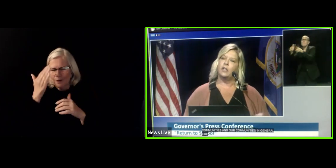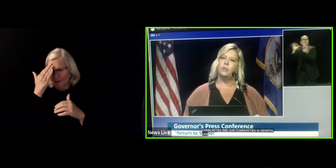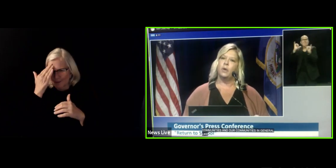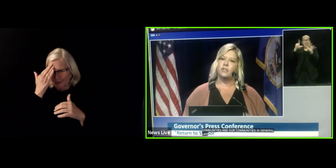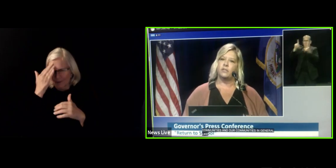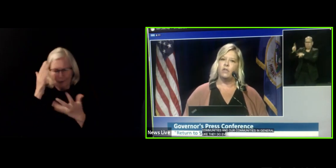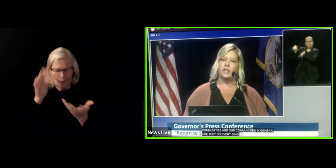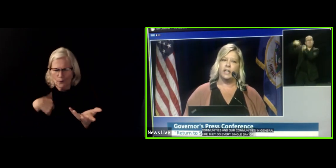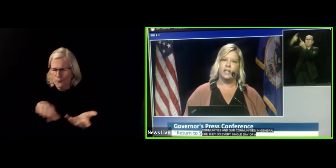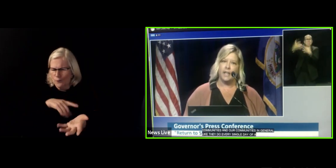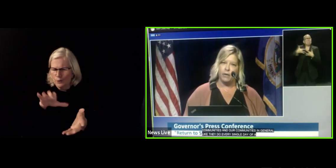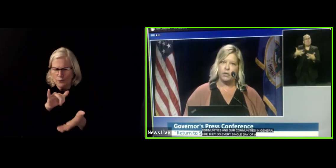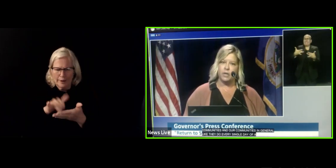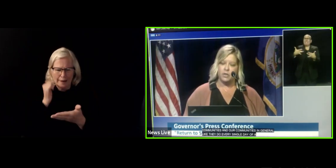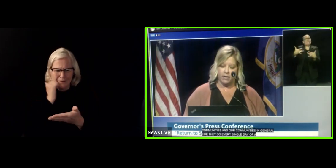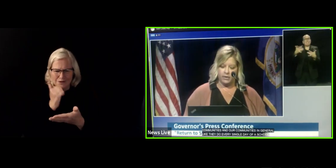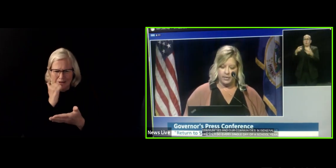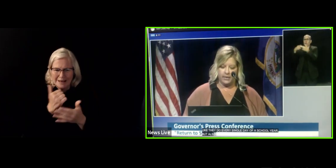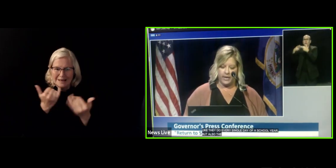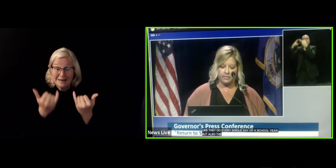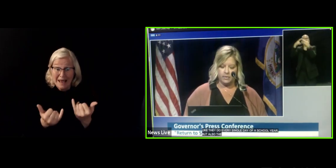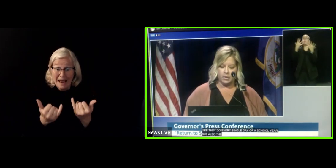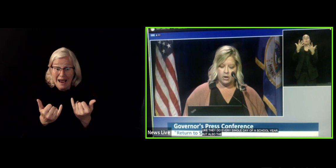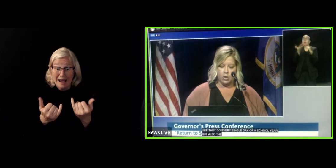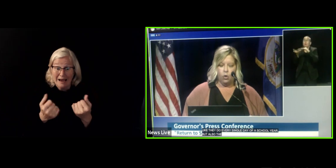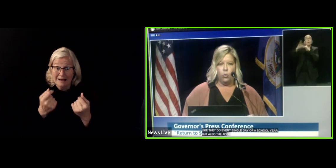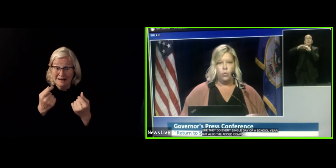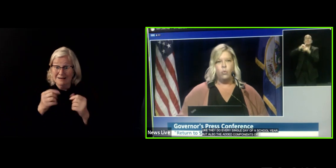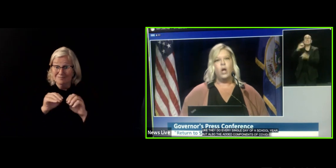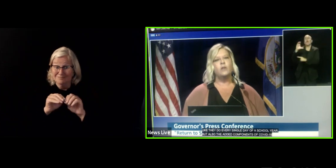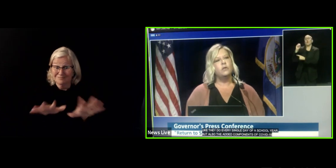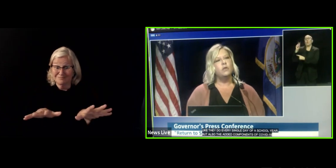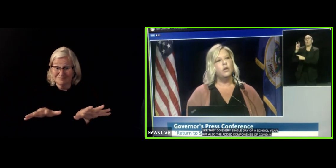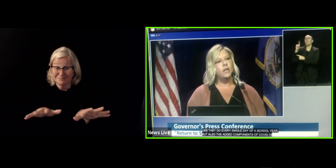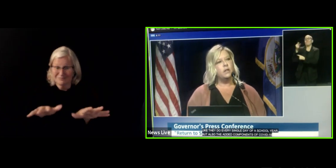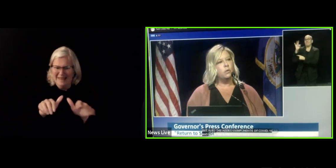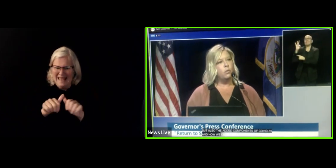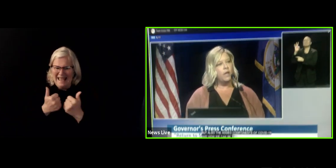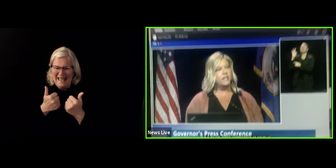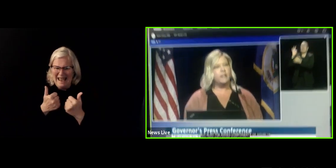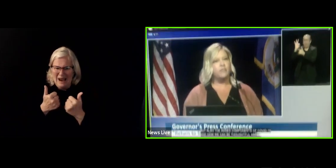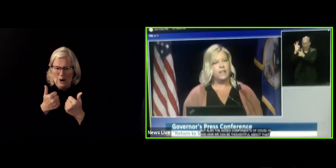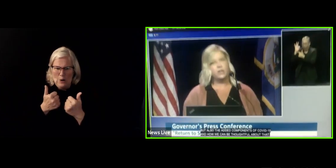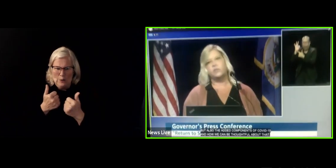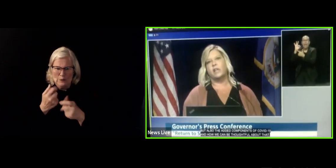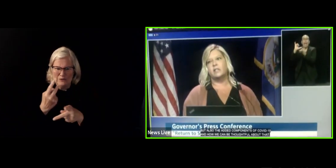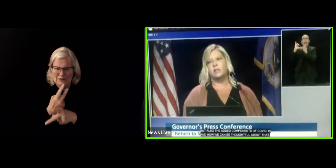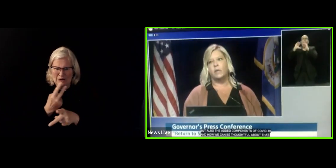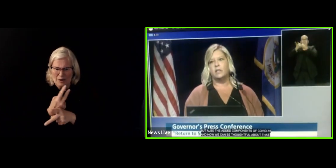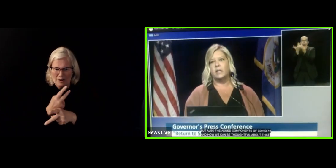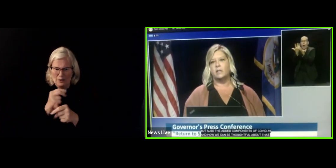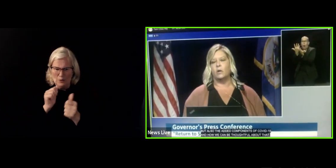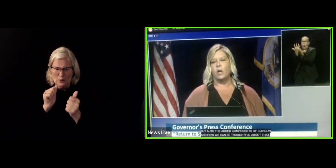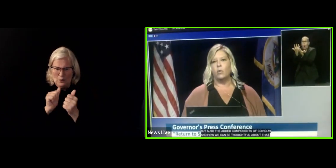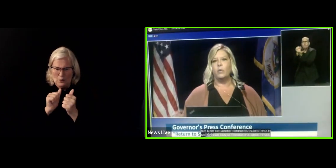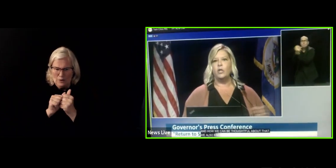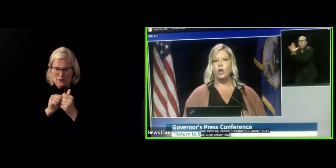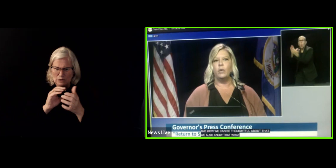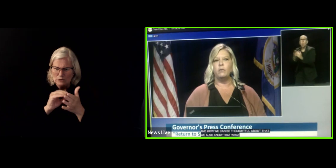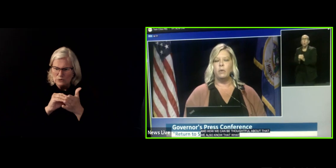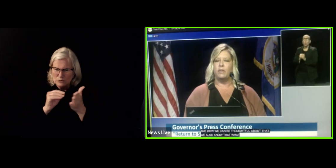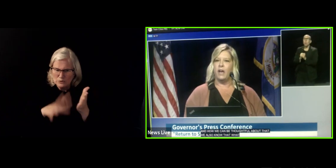added components of COVID-19 and how we can be thoughtful about that. We also know that what identifies our strengths and weaknesses and where